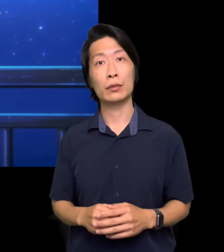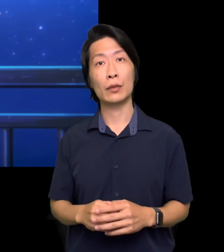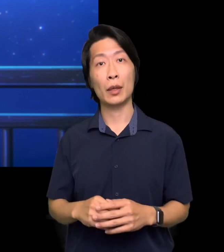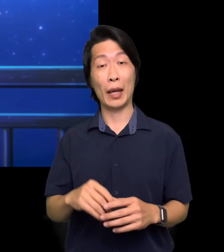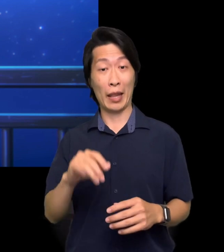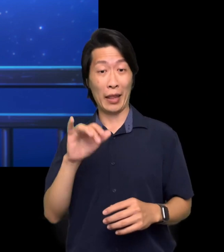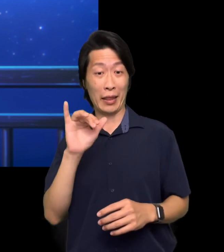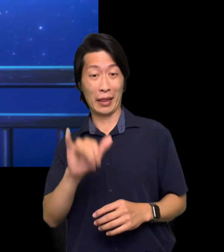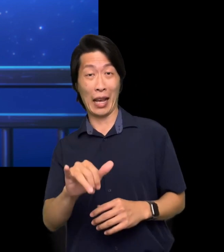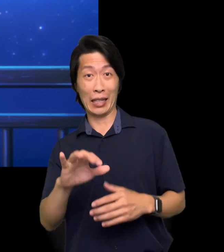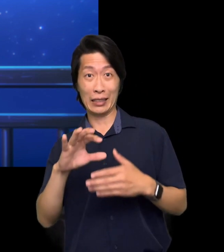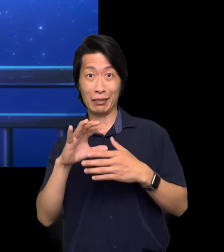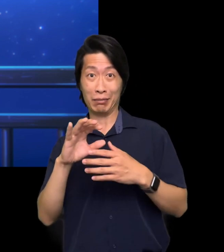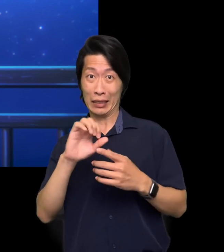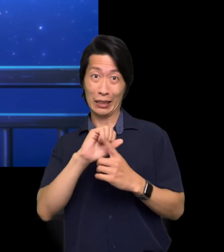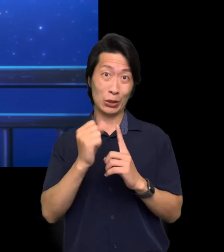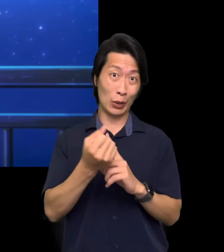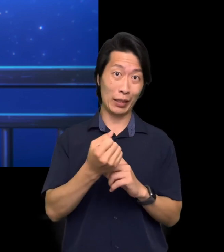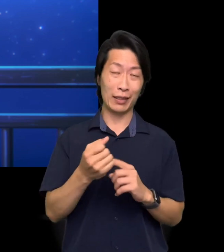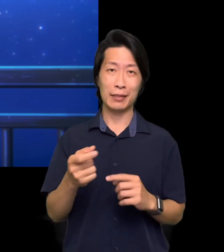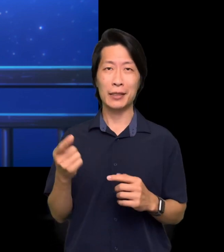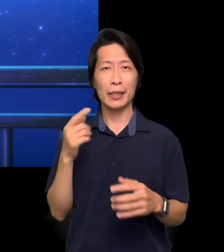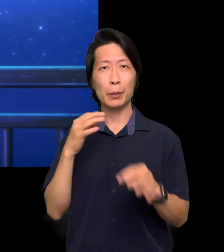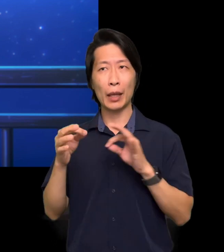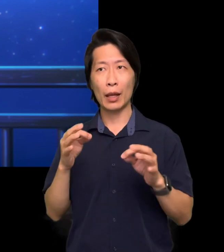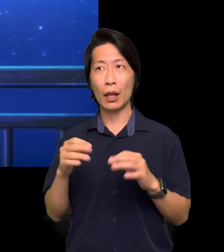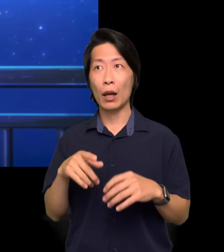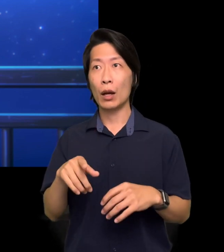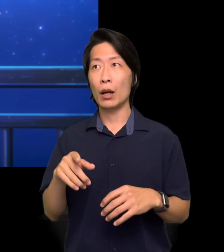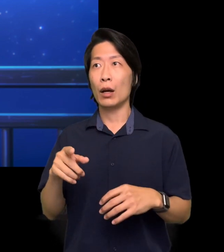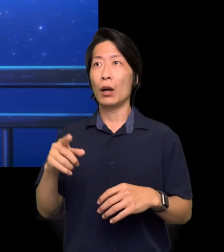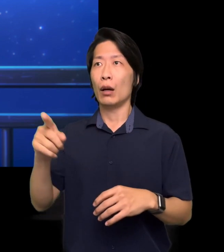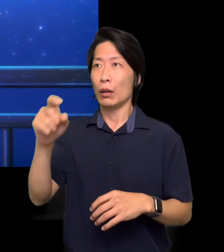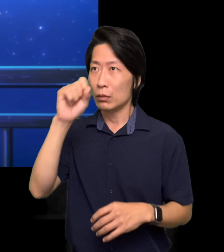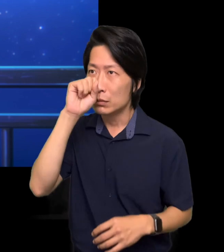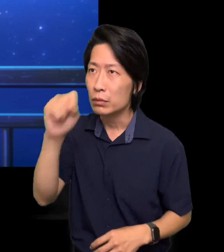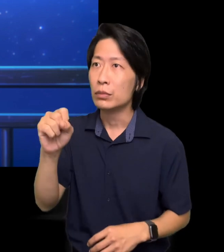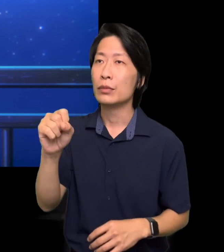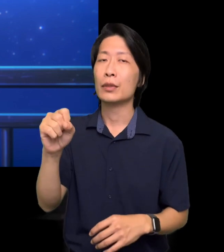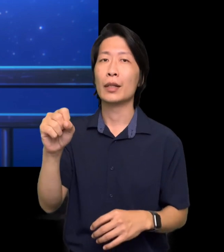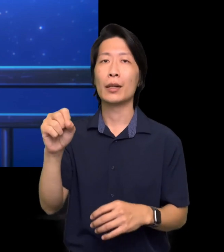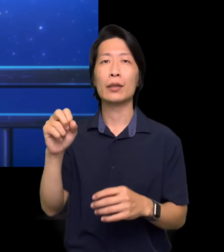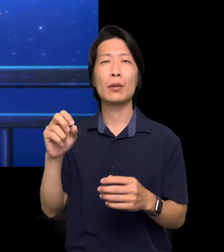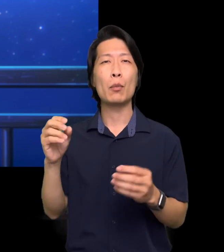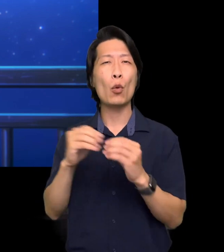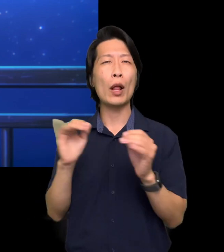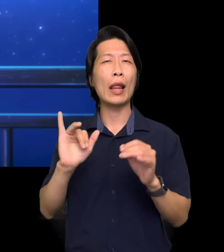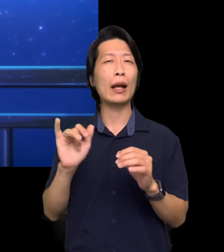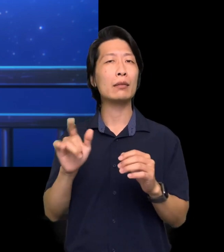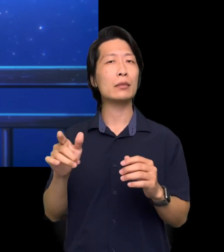good, but in that situation, it could also mean